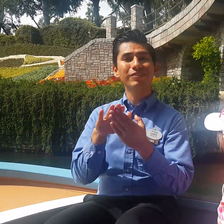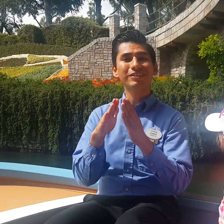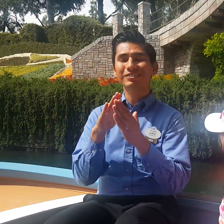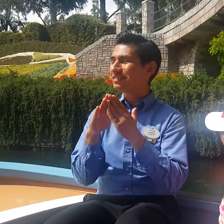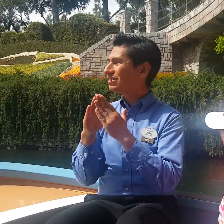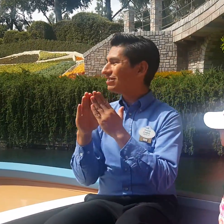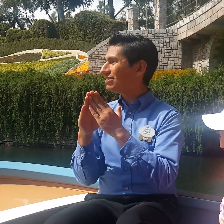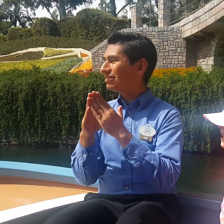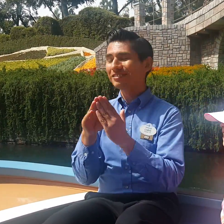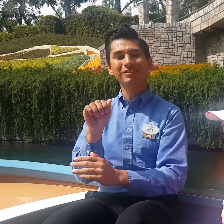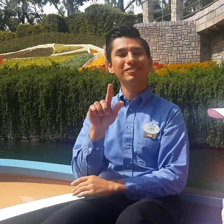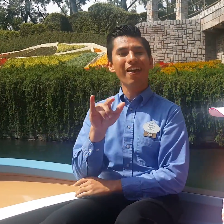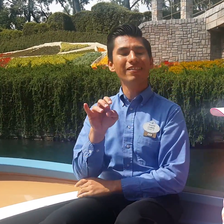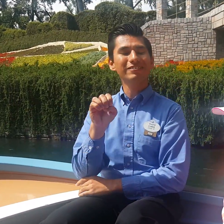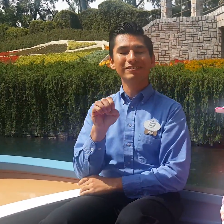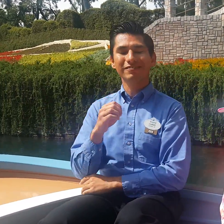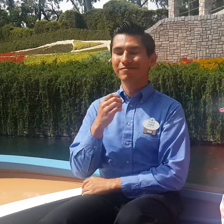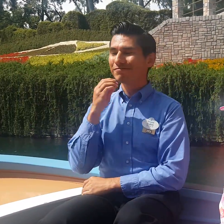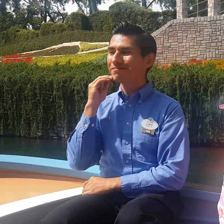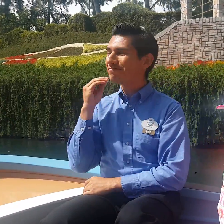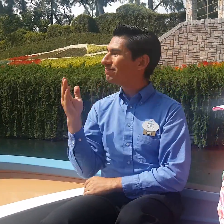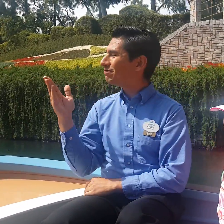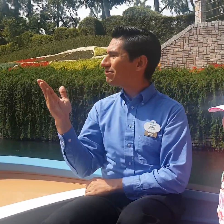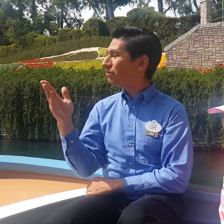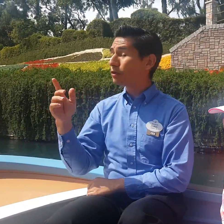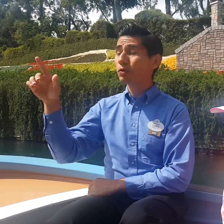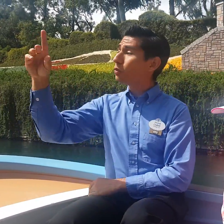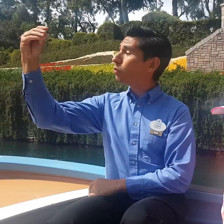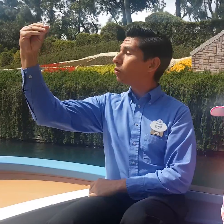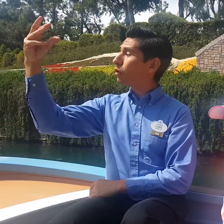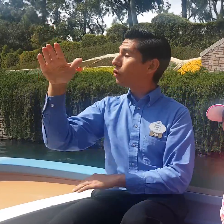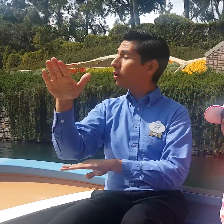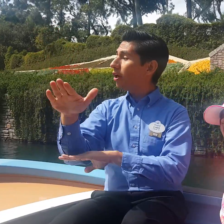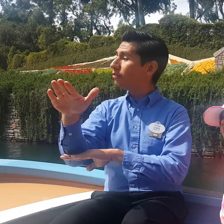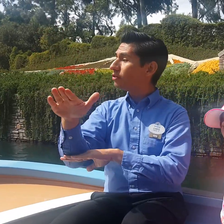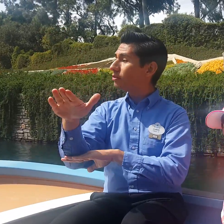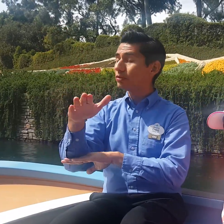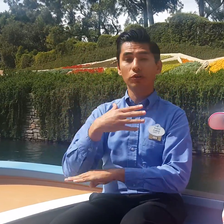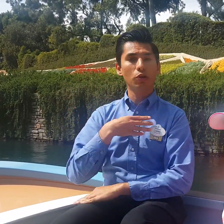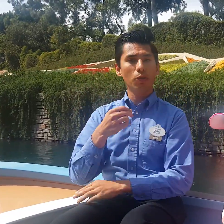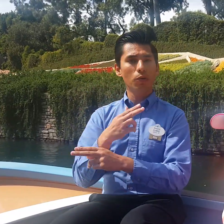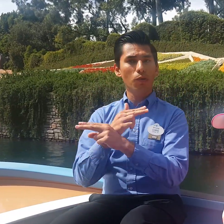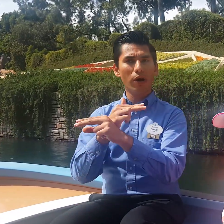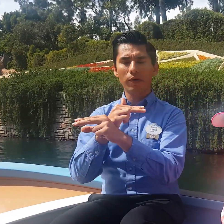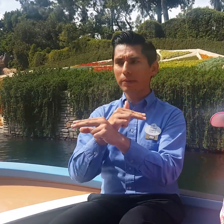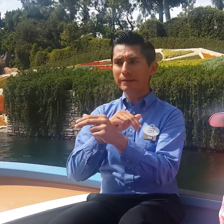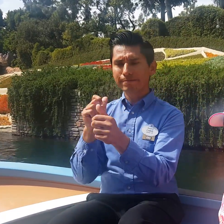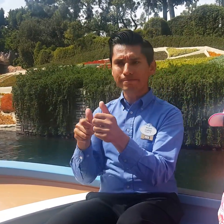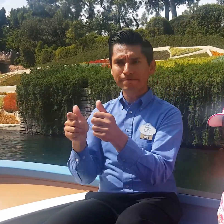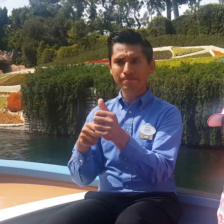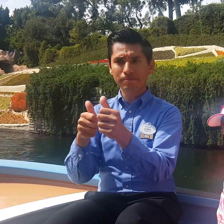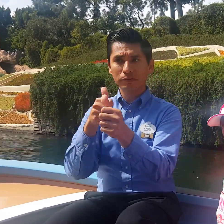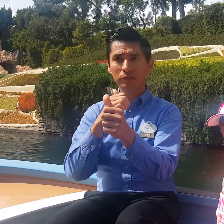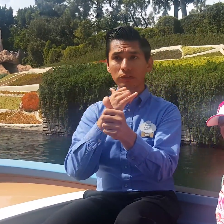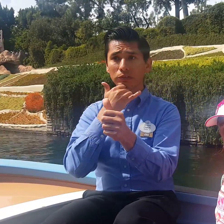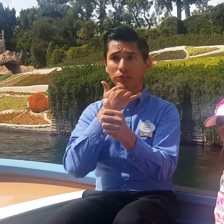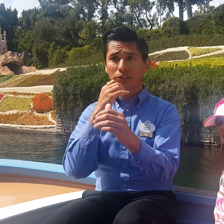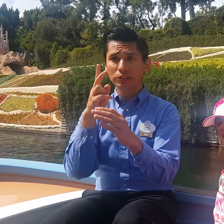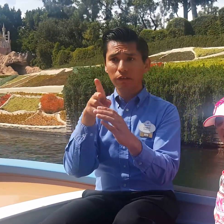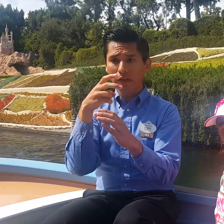to Alice. Now one golden afternoon, Alice chased the white rabbit to the rabbit hole, where she fell down, down, down